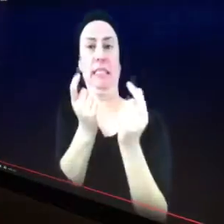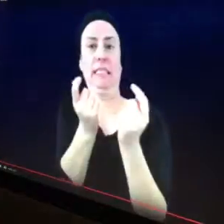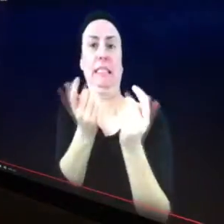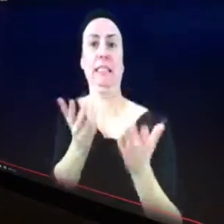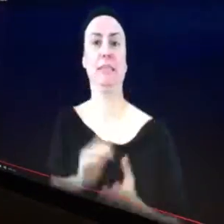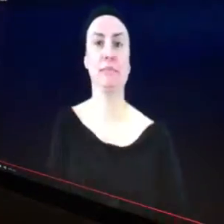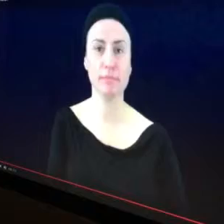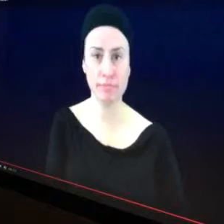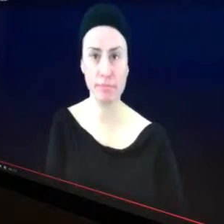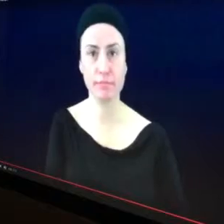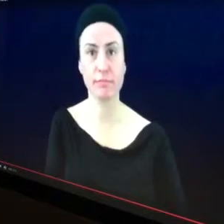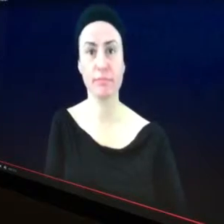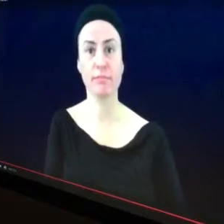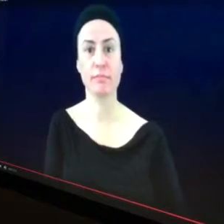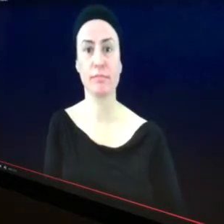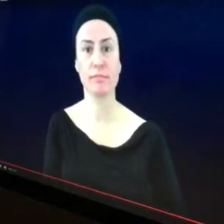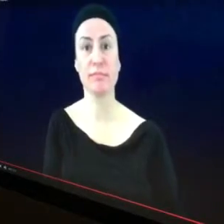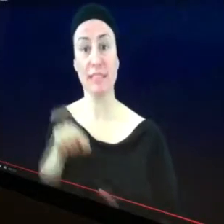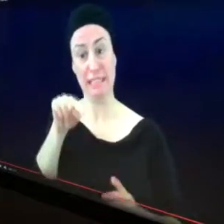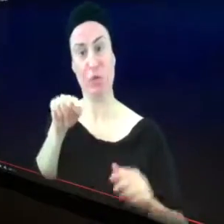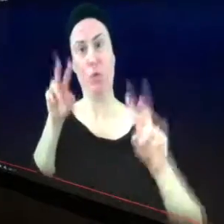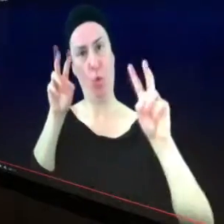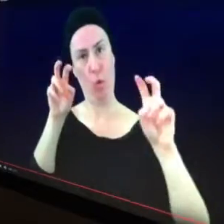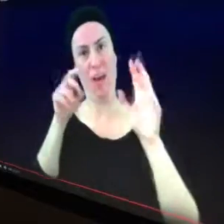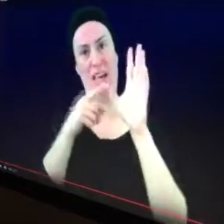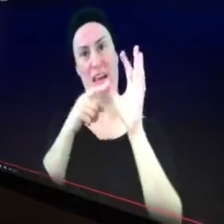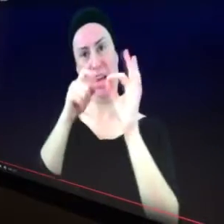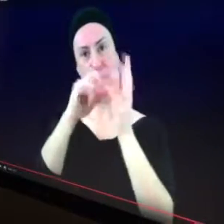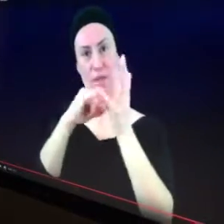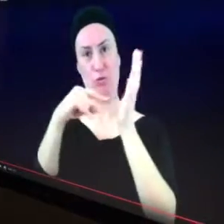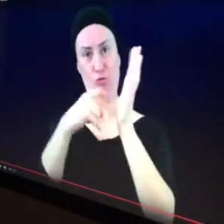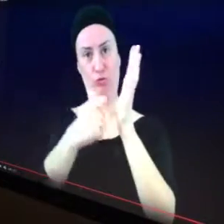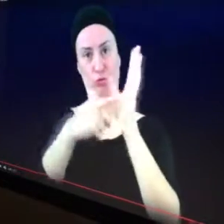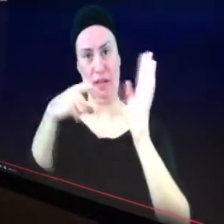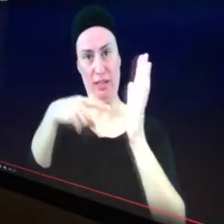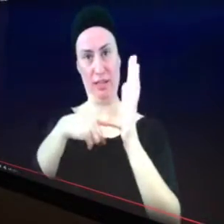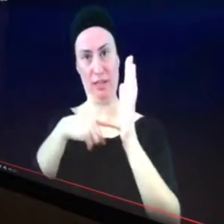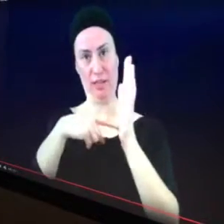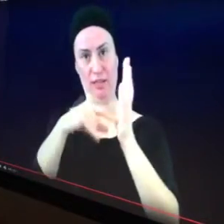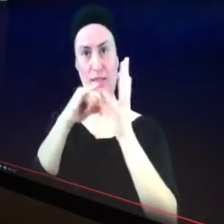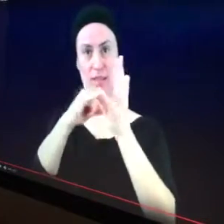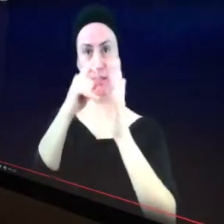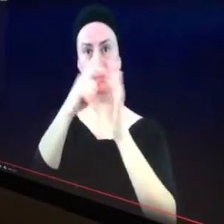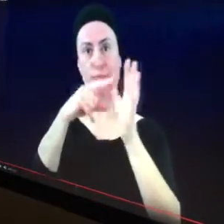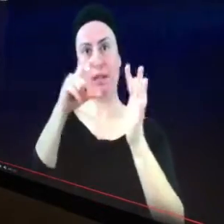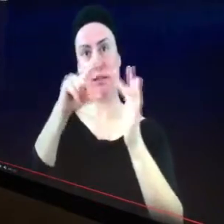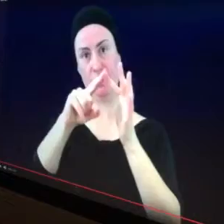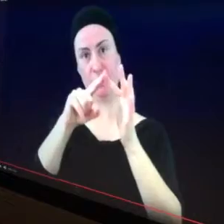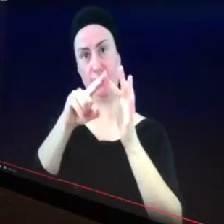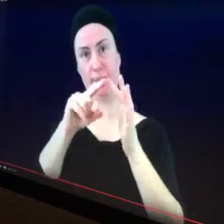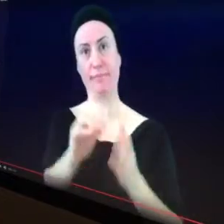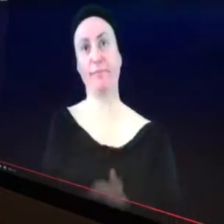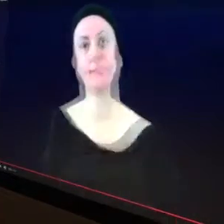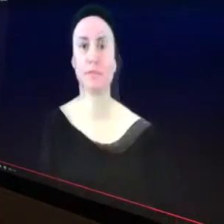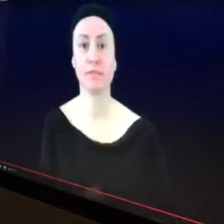standing, but it's easy just to locate those people in space for future reference. This is what's referred to as abstract space.